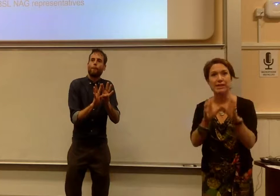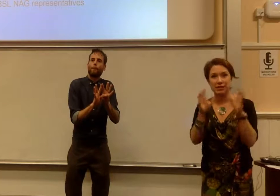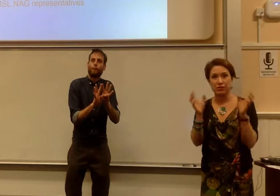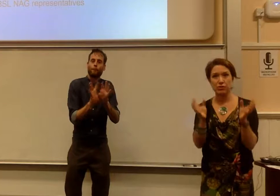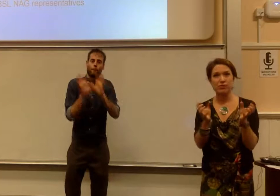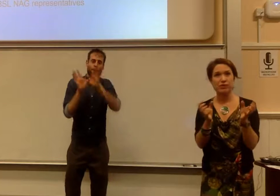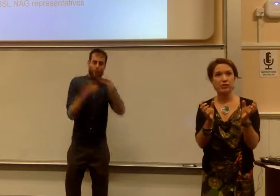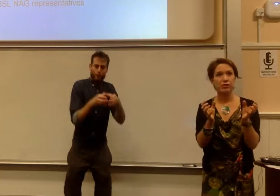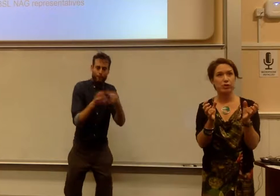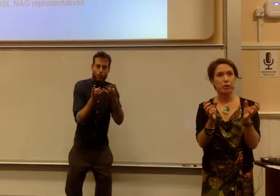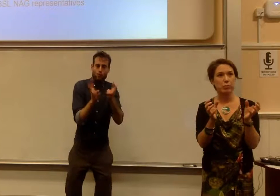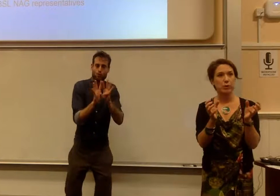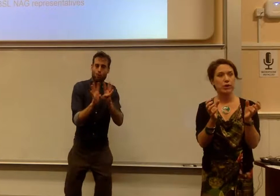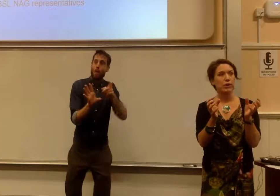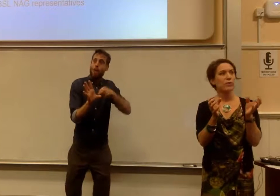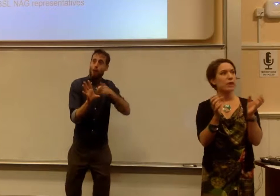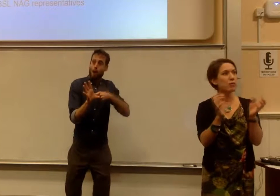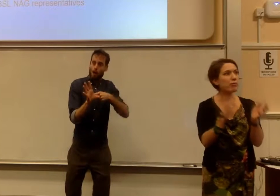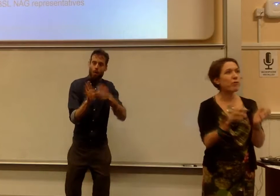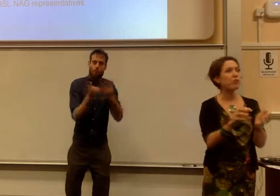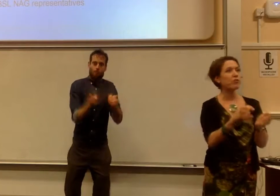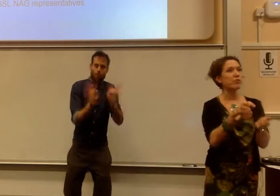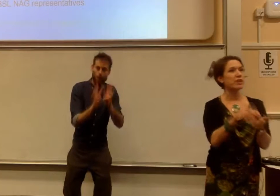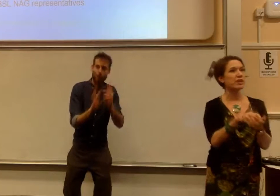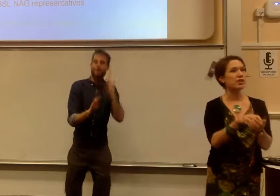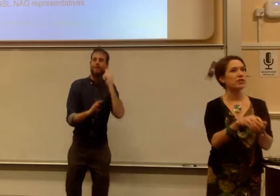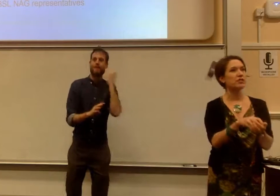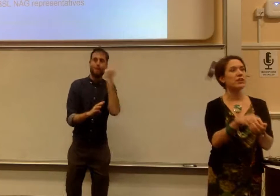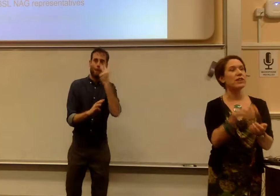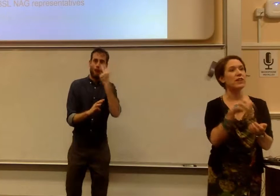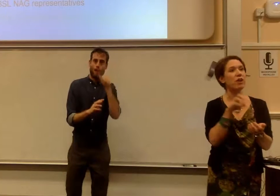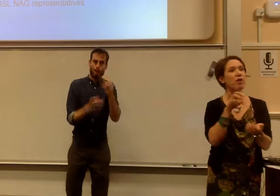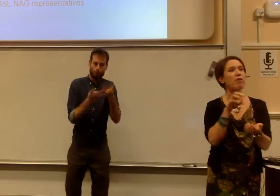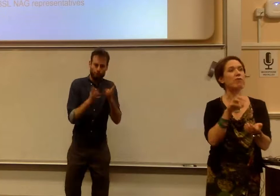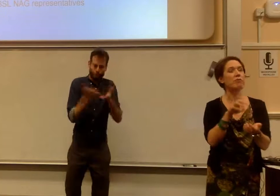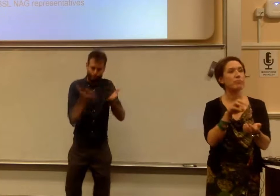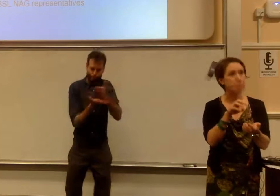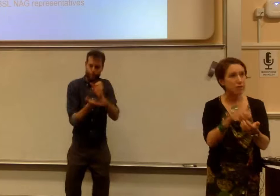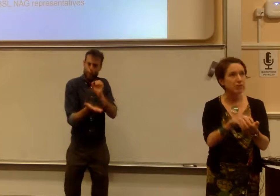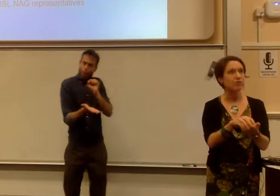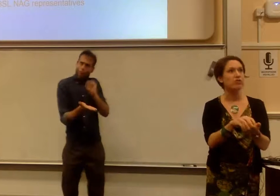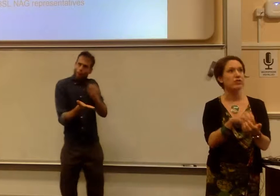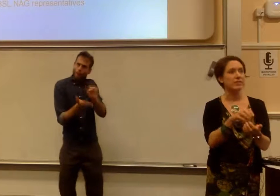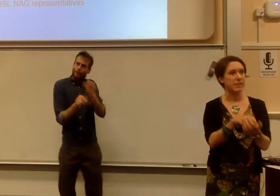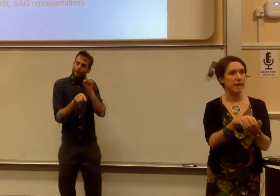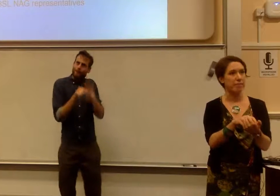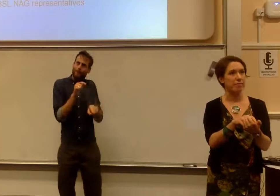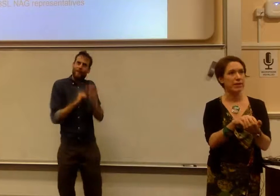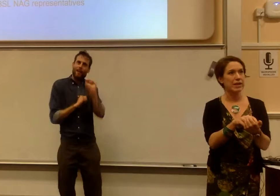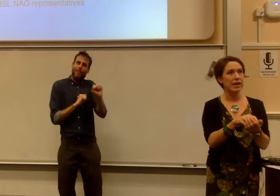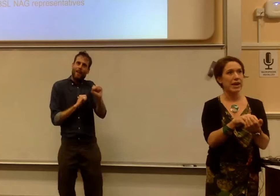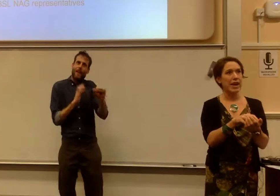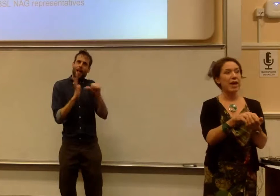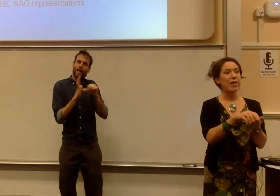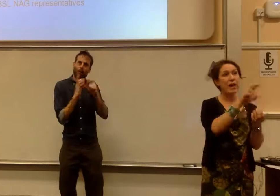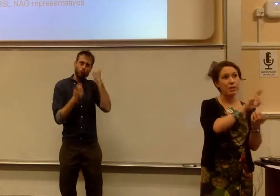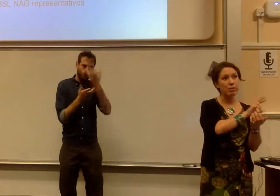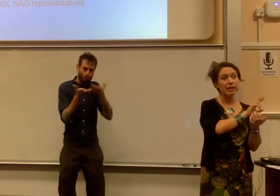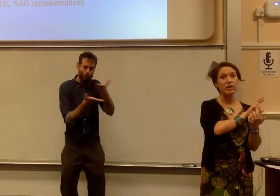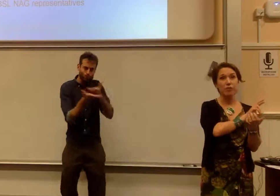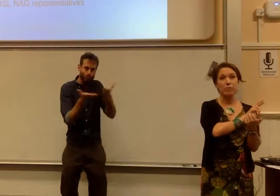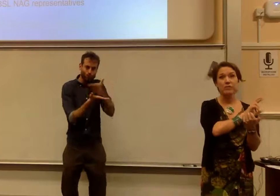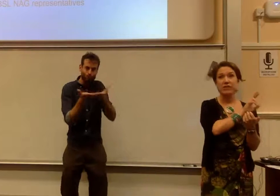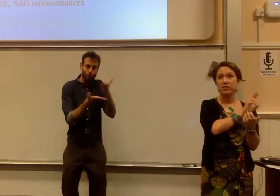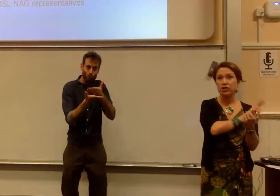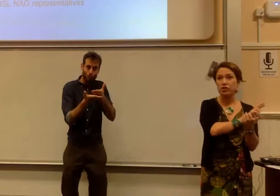the main National Advisory Group. They will focus on issues that are of most interest to them. And they